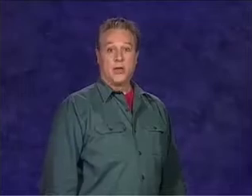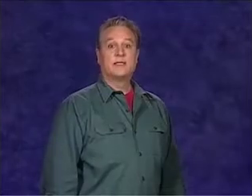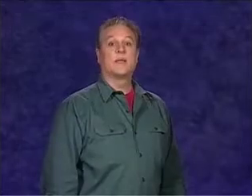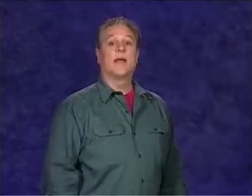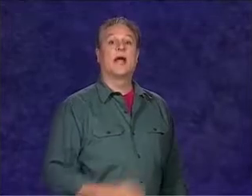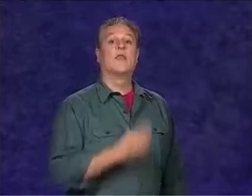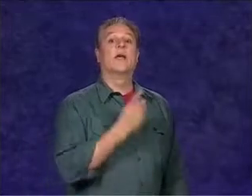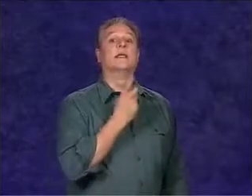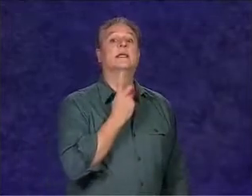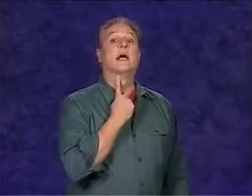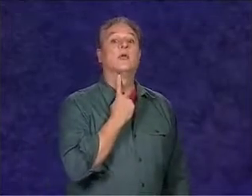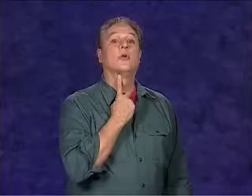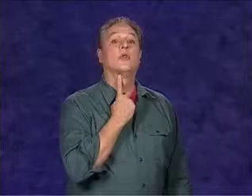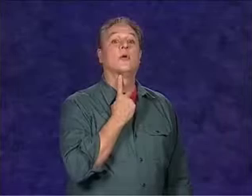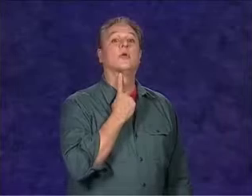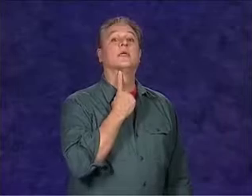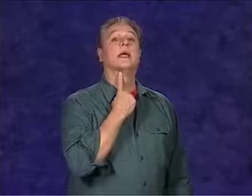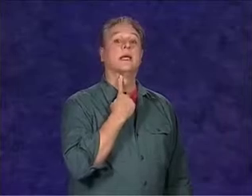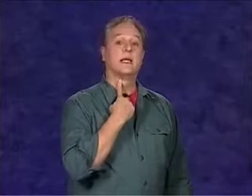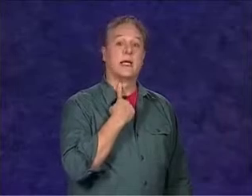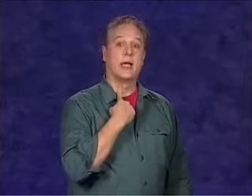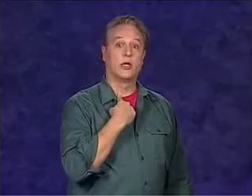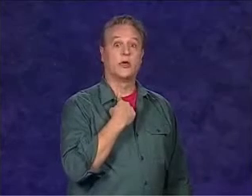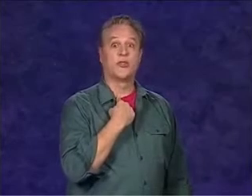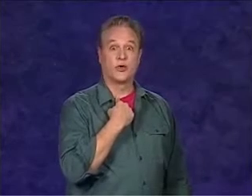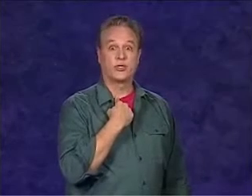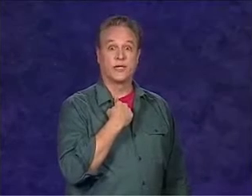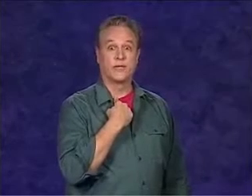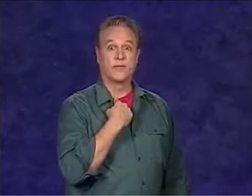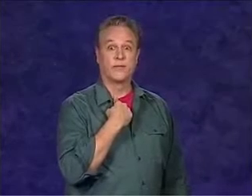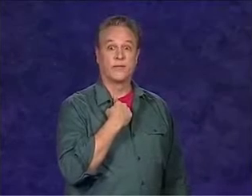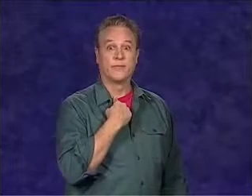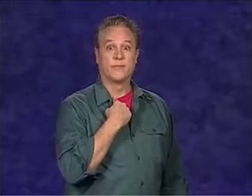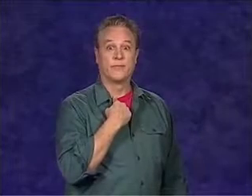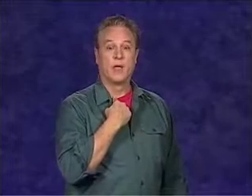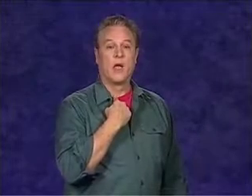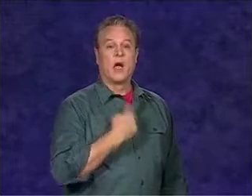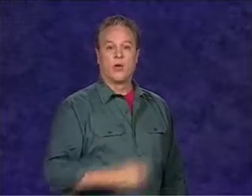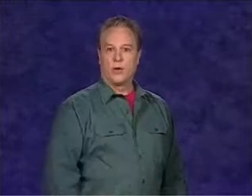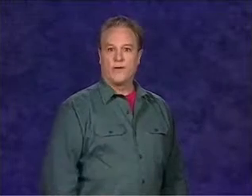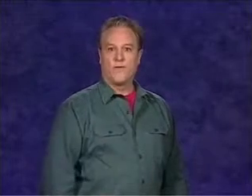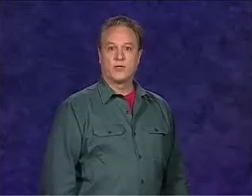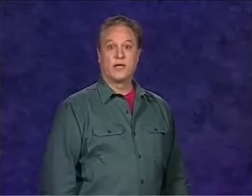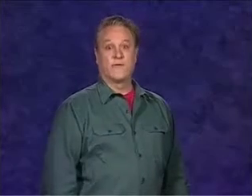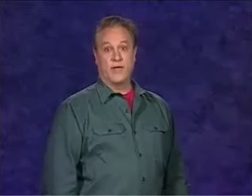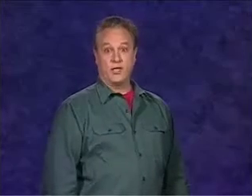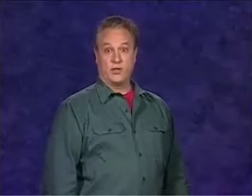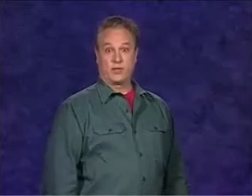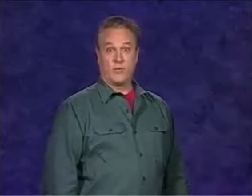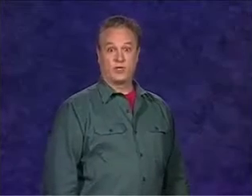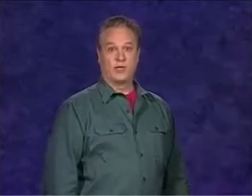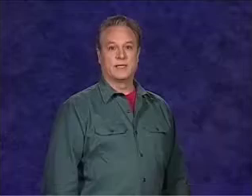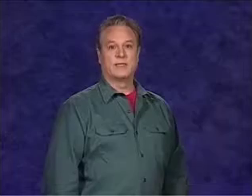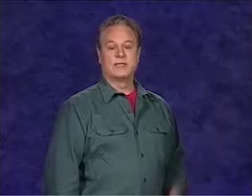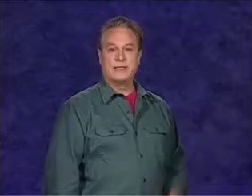Trace the pathway down your throat to indicate you're thirsty. A reinforcing facial expression is definitely